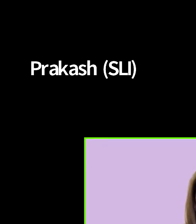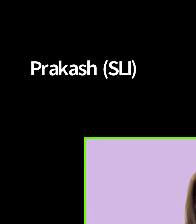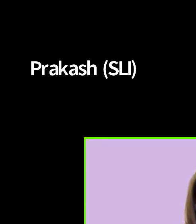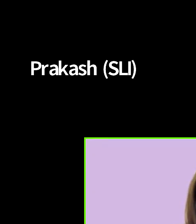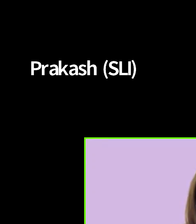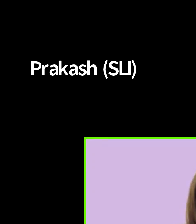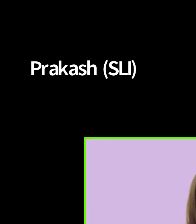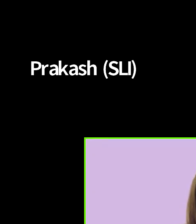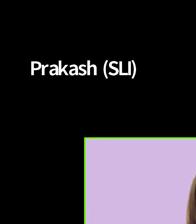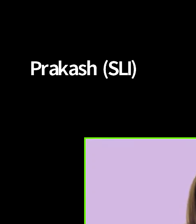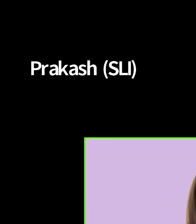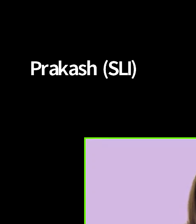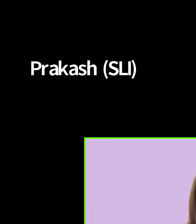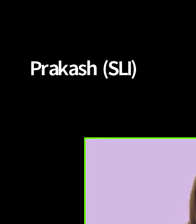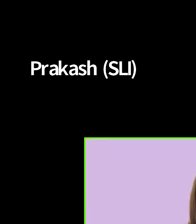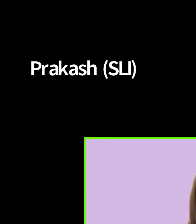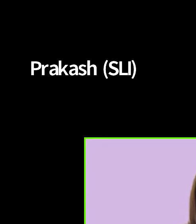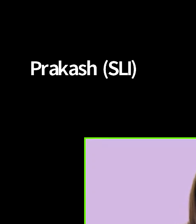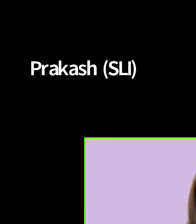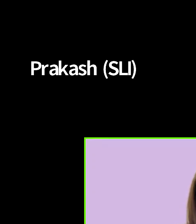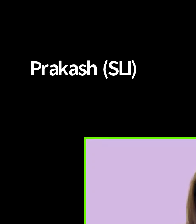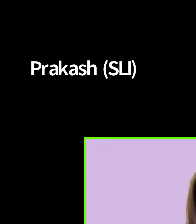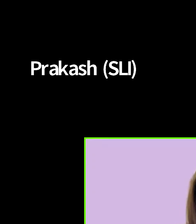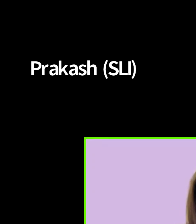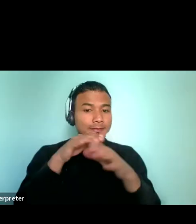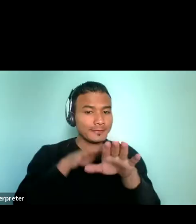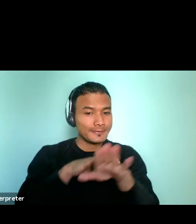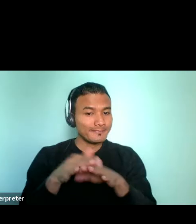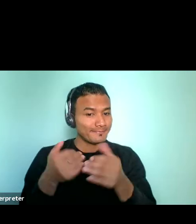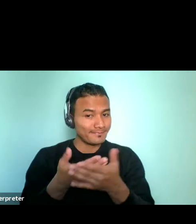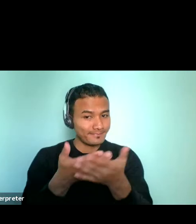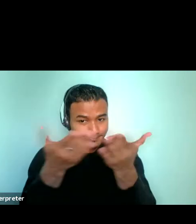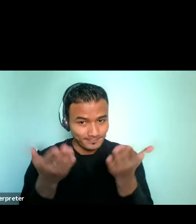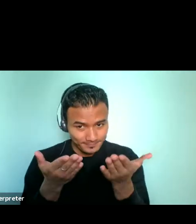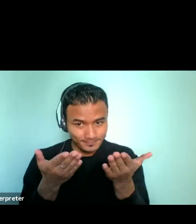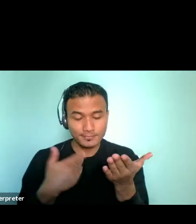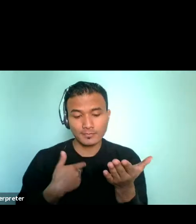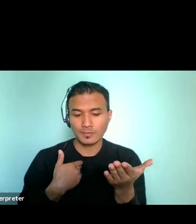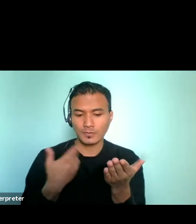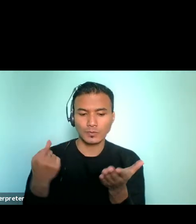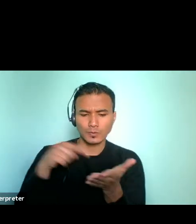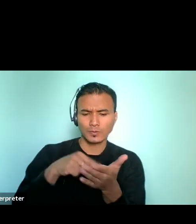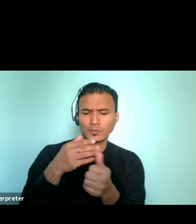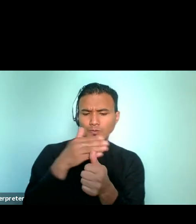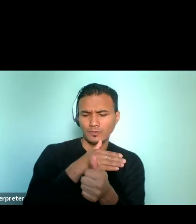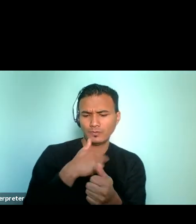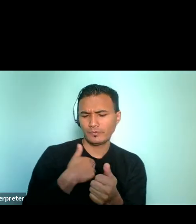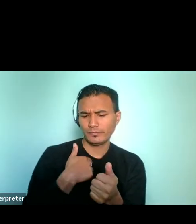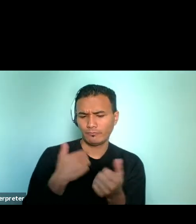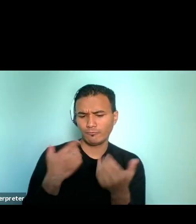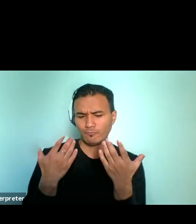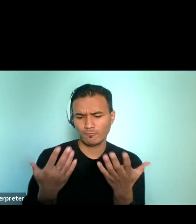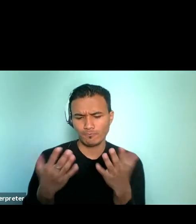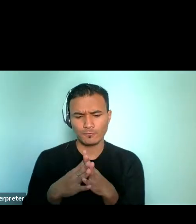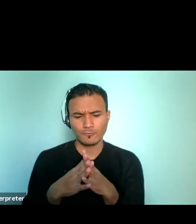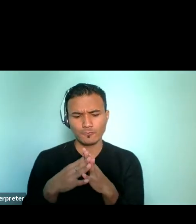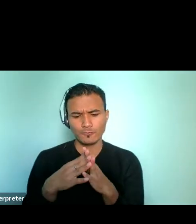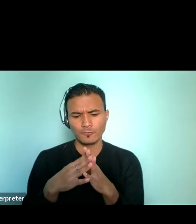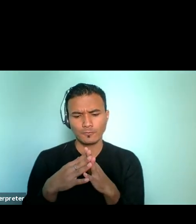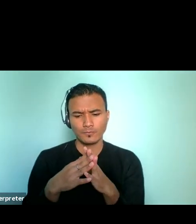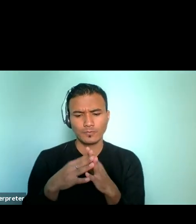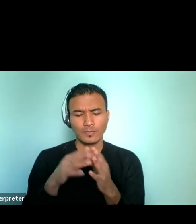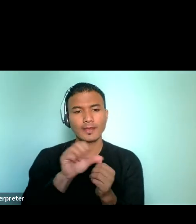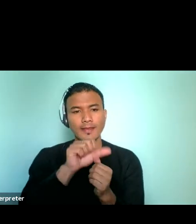So dear colleagues, dear friends, before we will start, I just would like to call you for the another